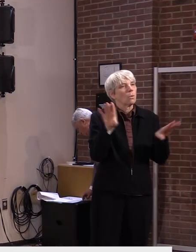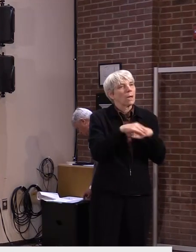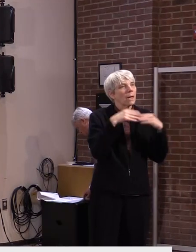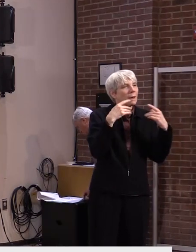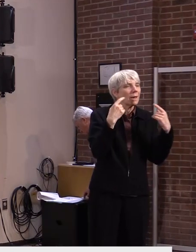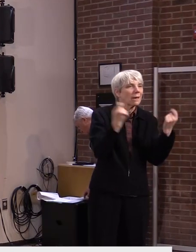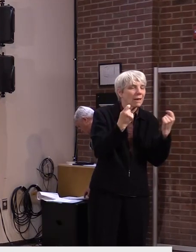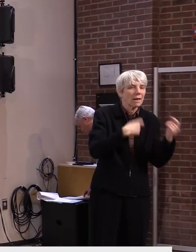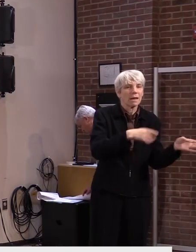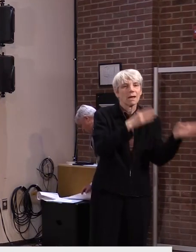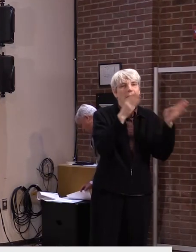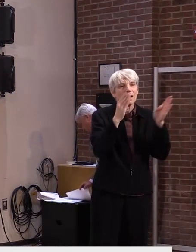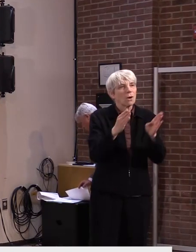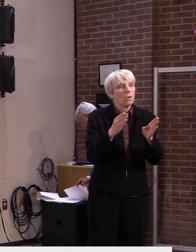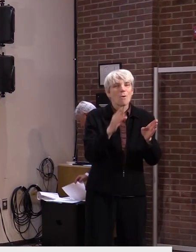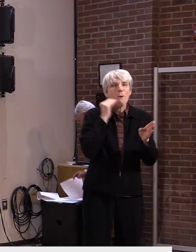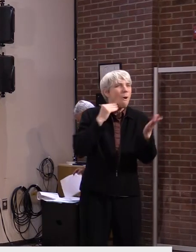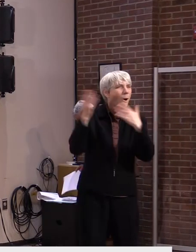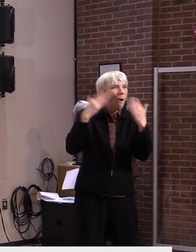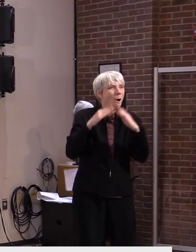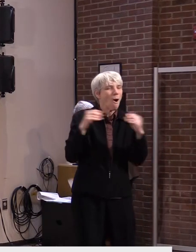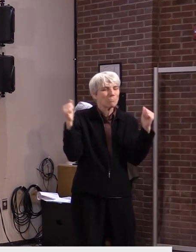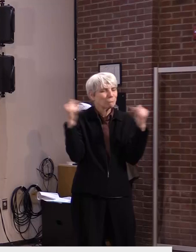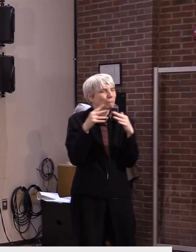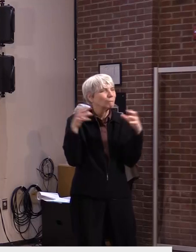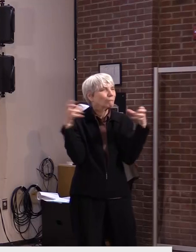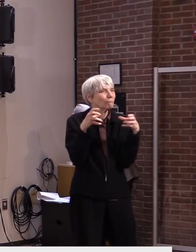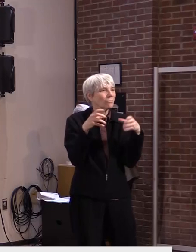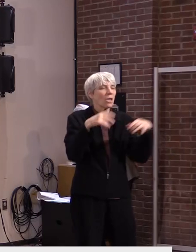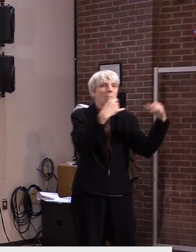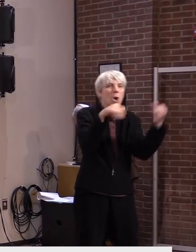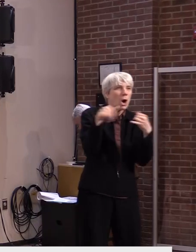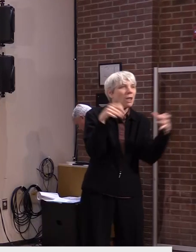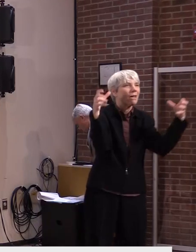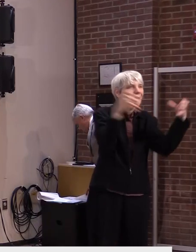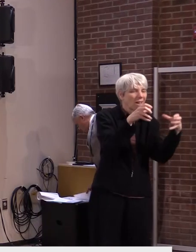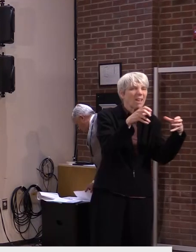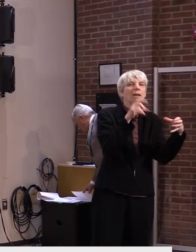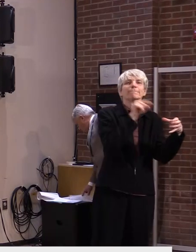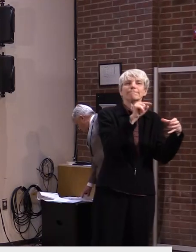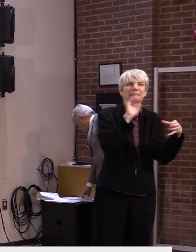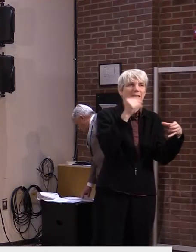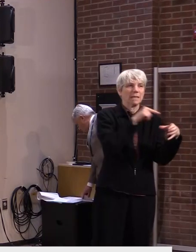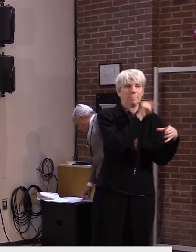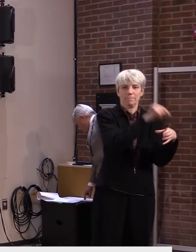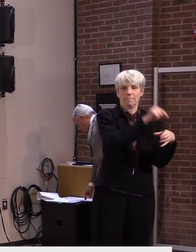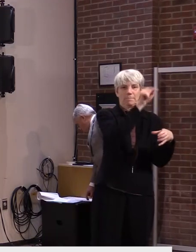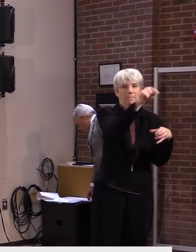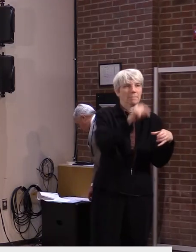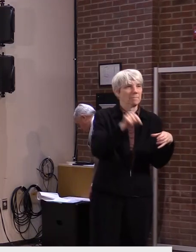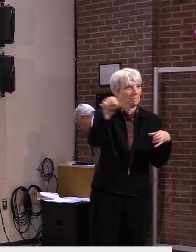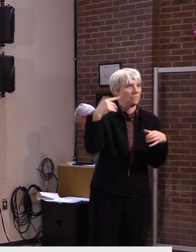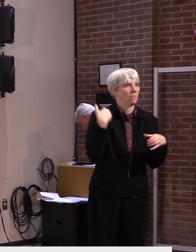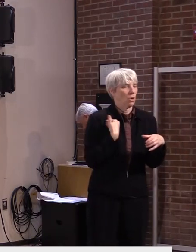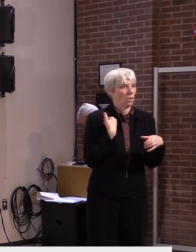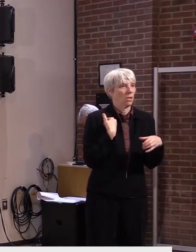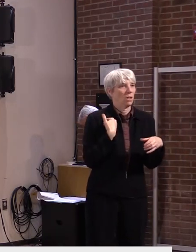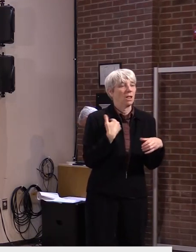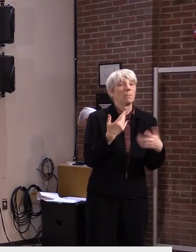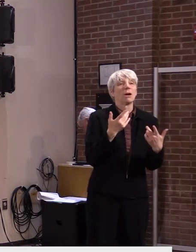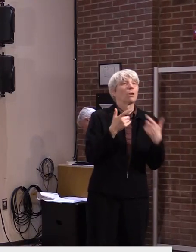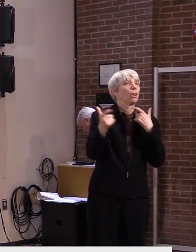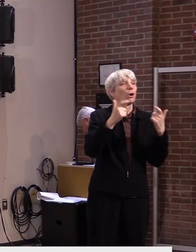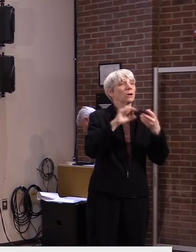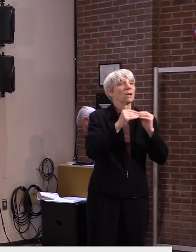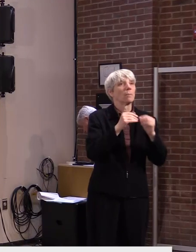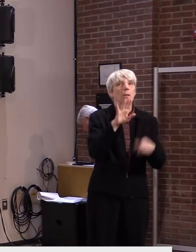or gatherings at homes and parties and so forth, not larger scale. And for